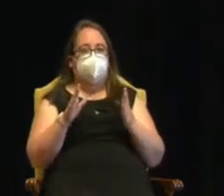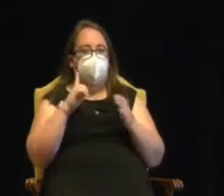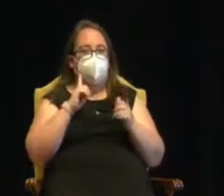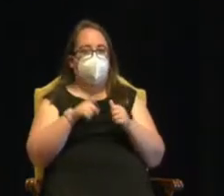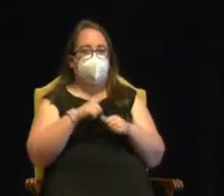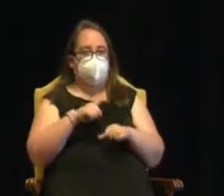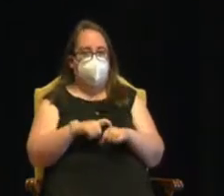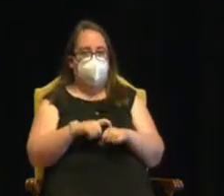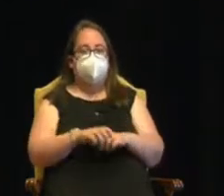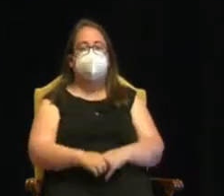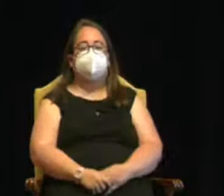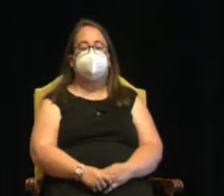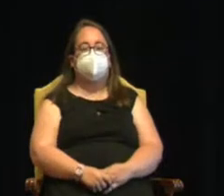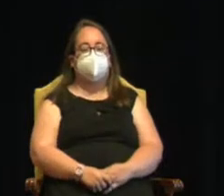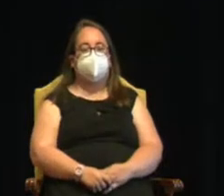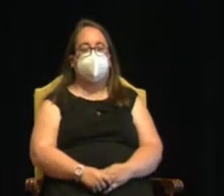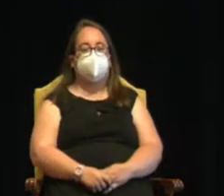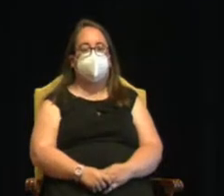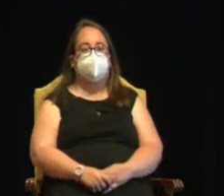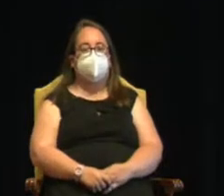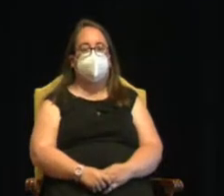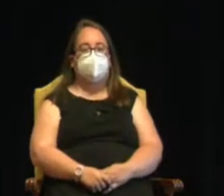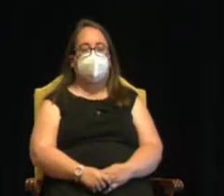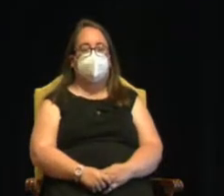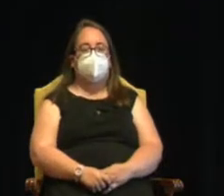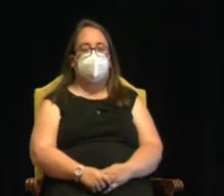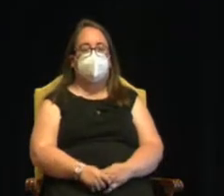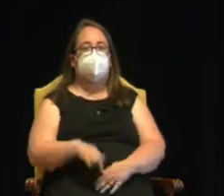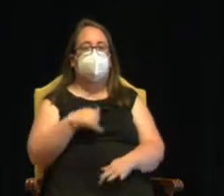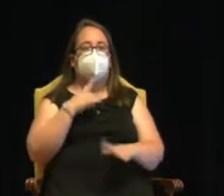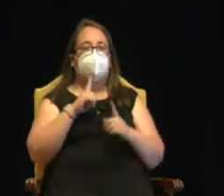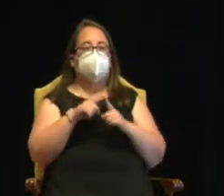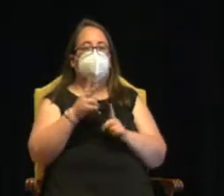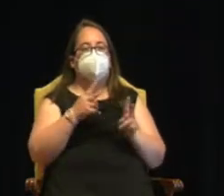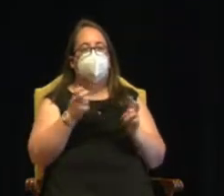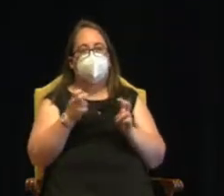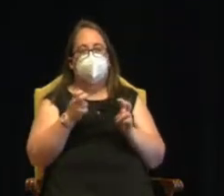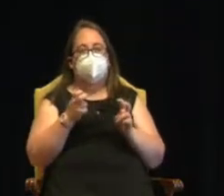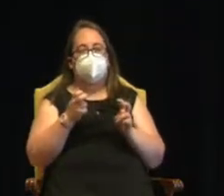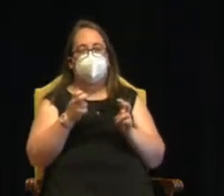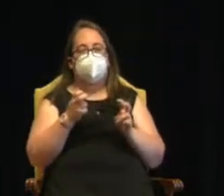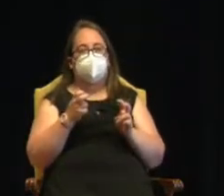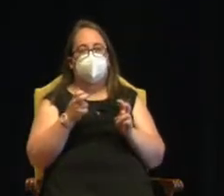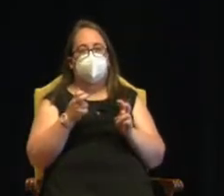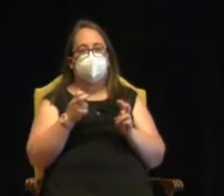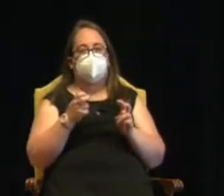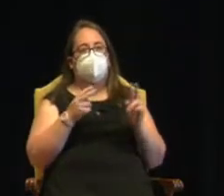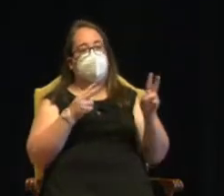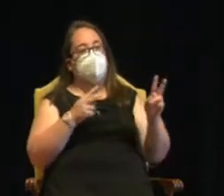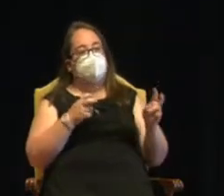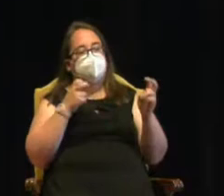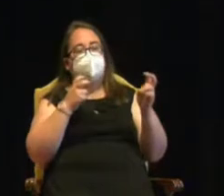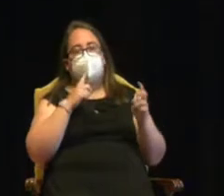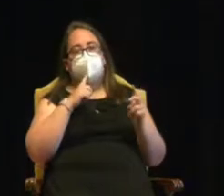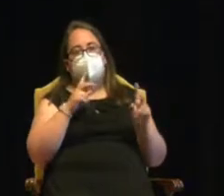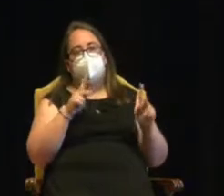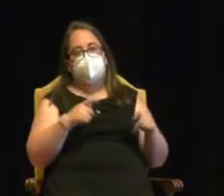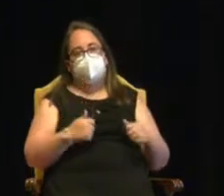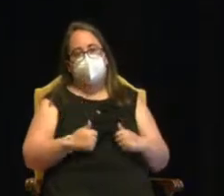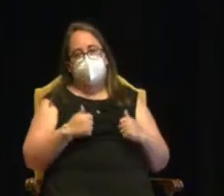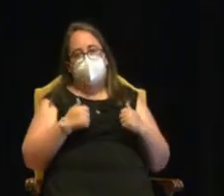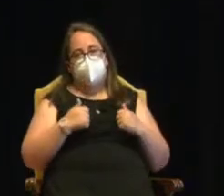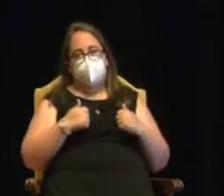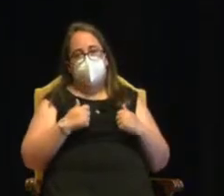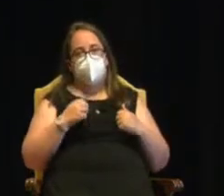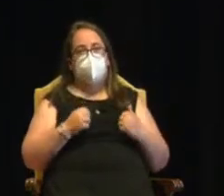time. So, you know, when I talk about appropriation, it's sort of like I'm stealing a real person's life, or I'm stealing a